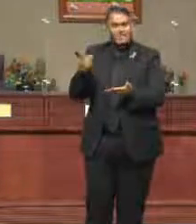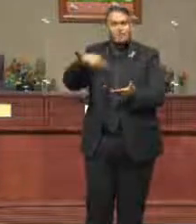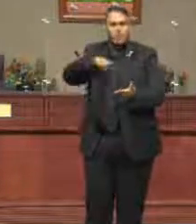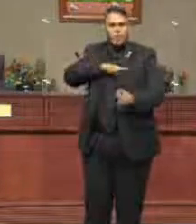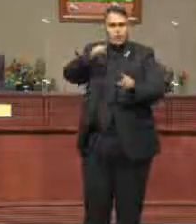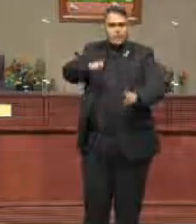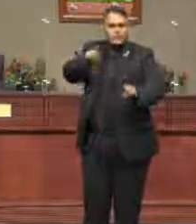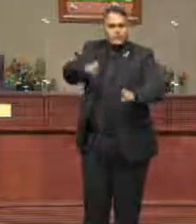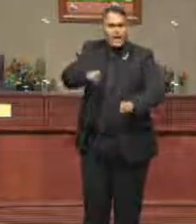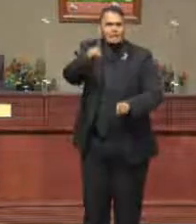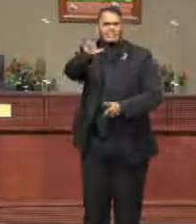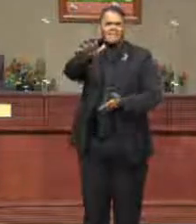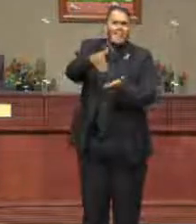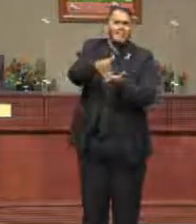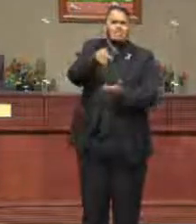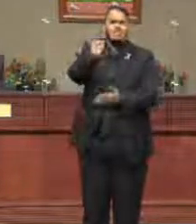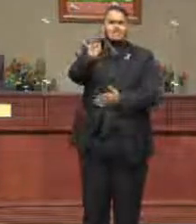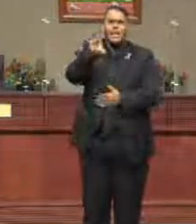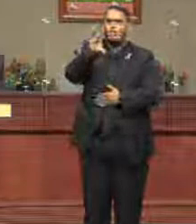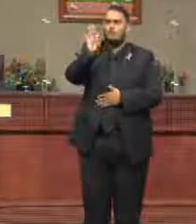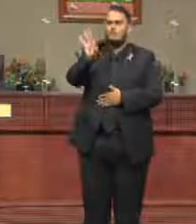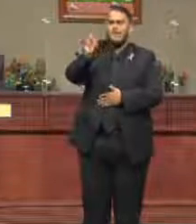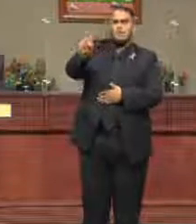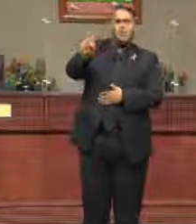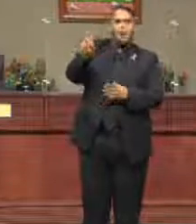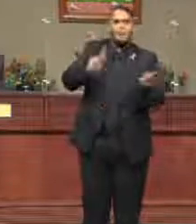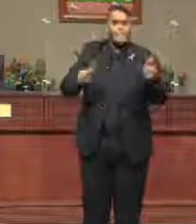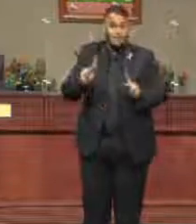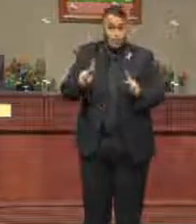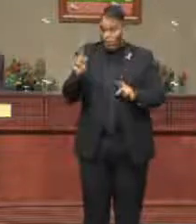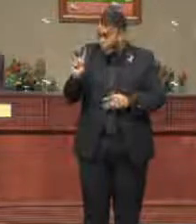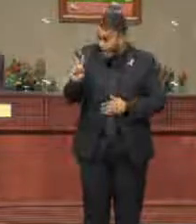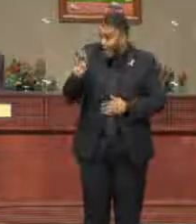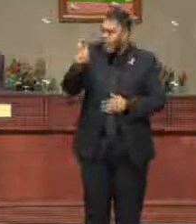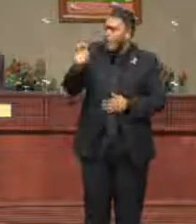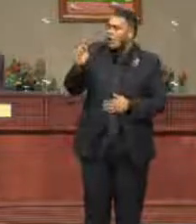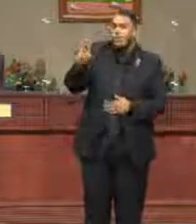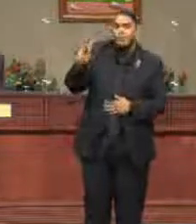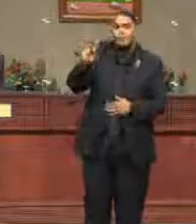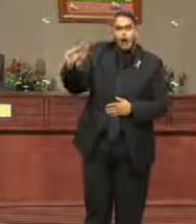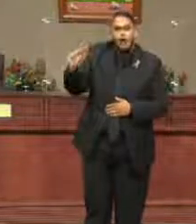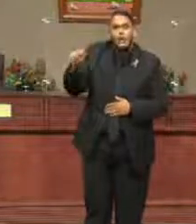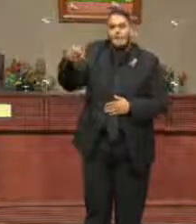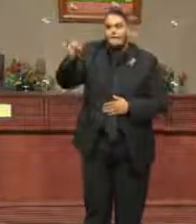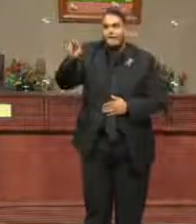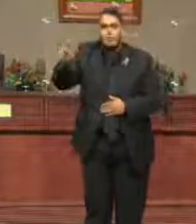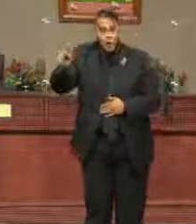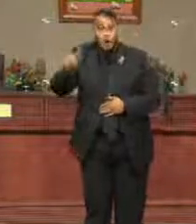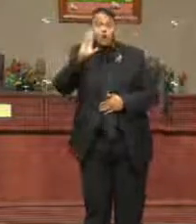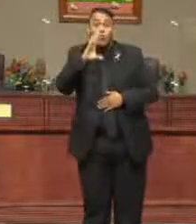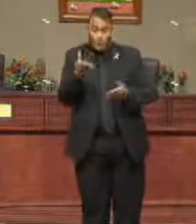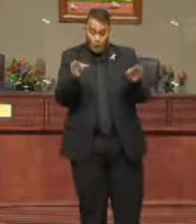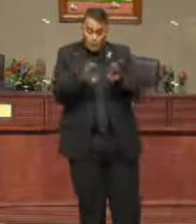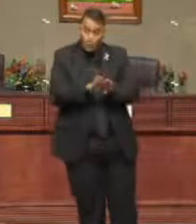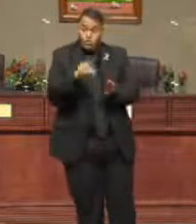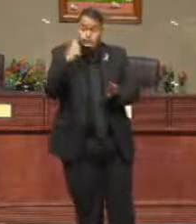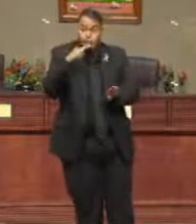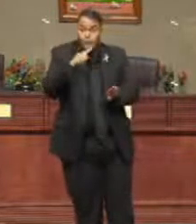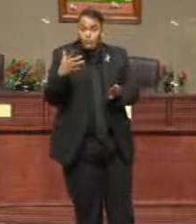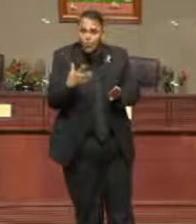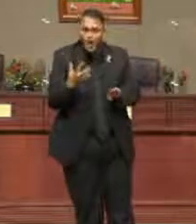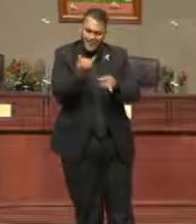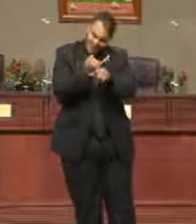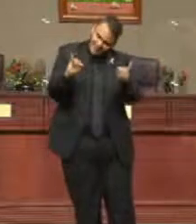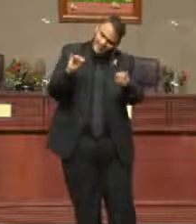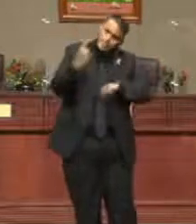5,191 individuals there at Barnett Park. Barnett Park will be closed for the Independence Day holiday on both